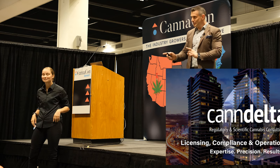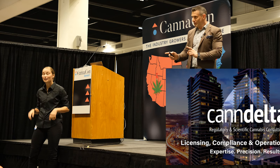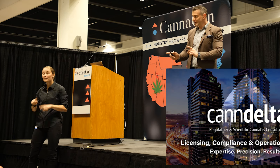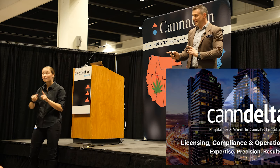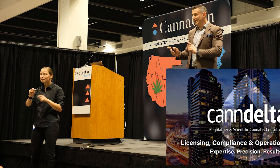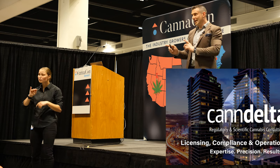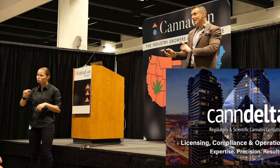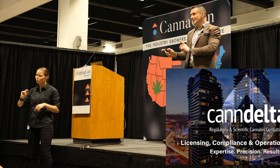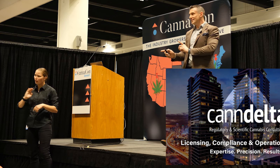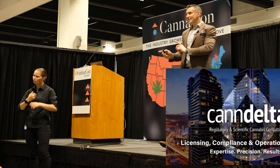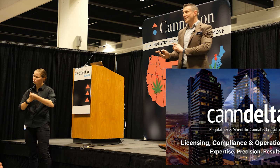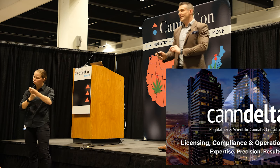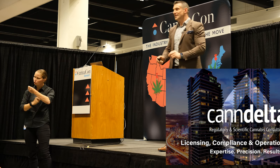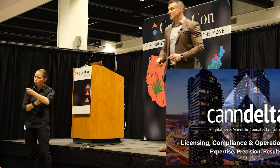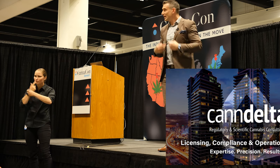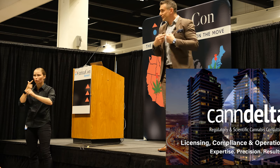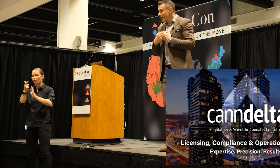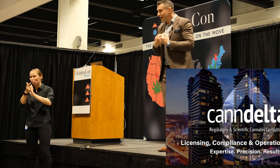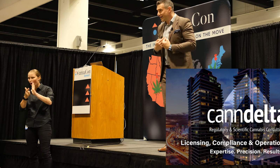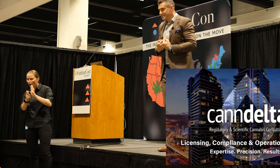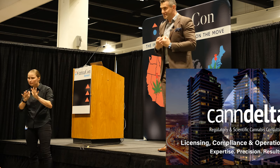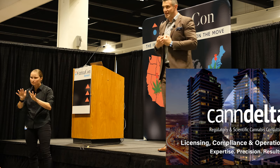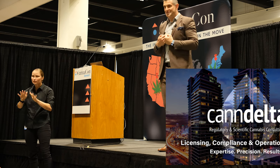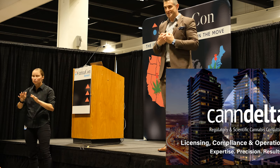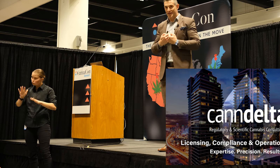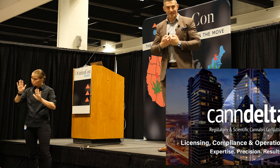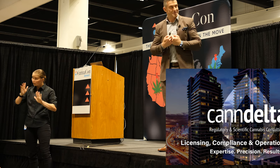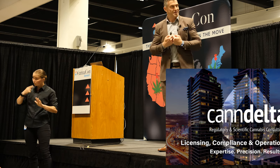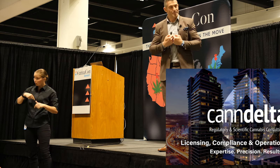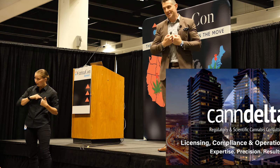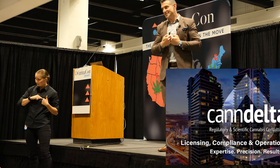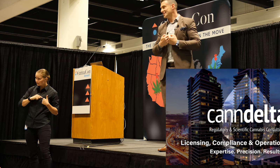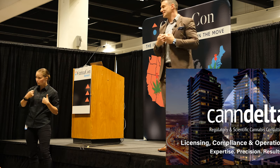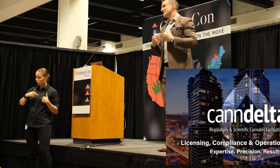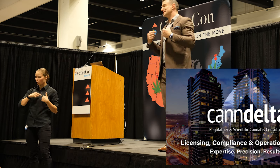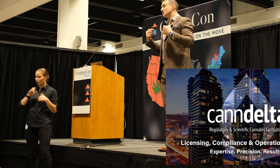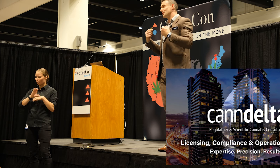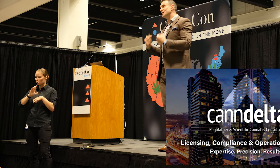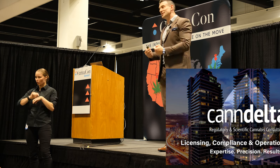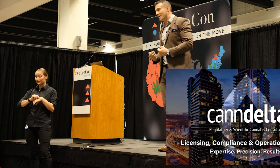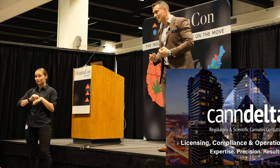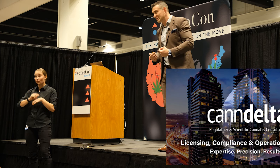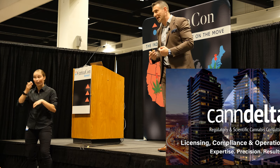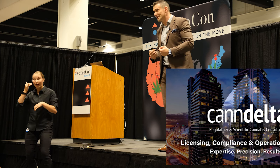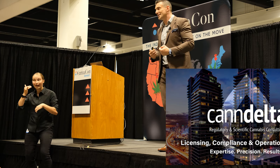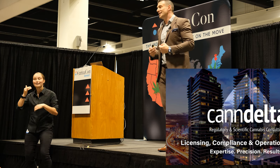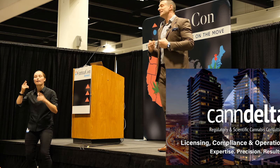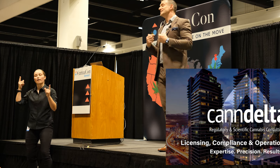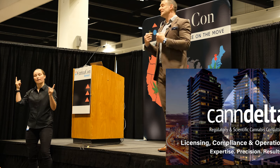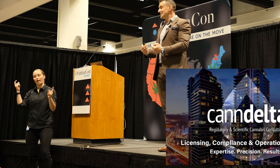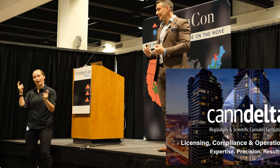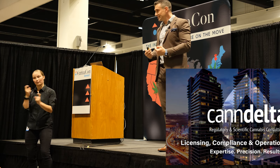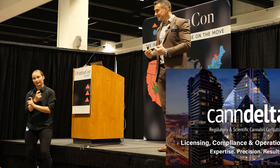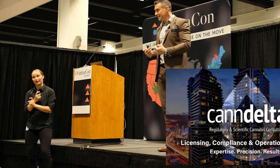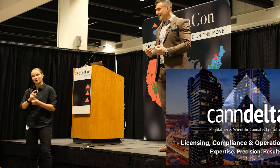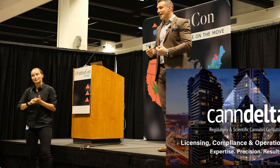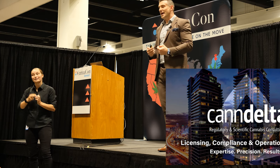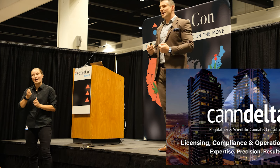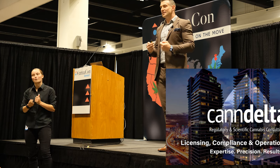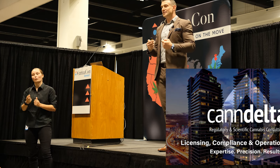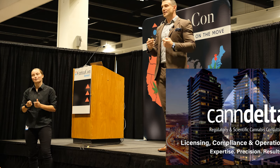Minnesota's framework, again, is great for us as consultants because it is extremely complicated,